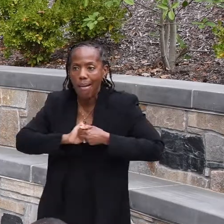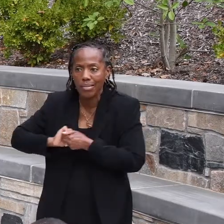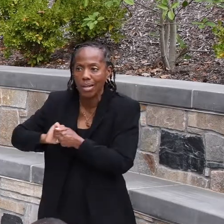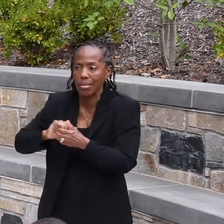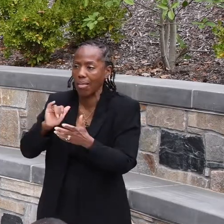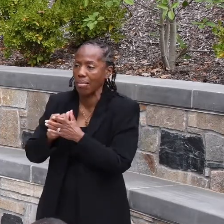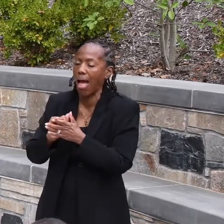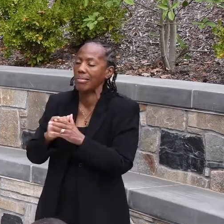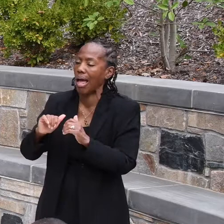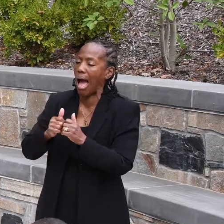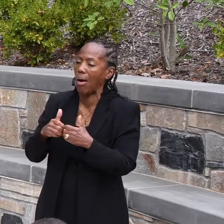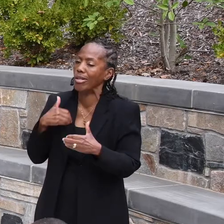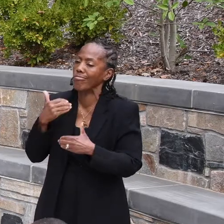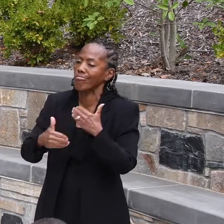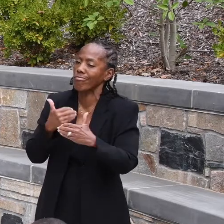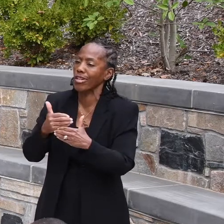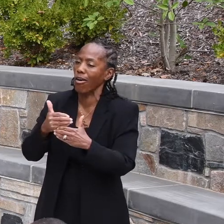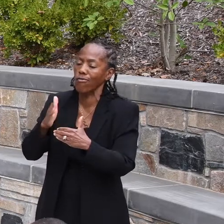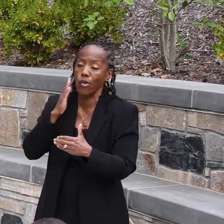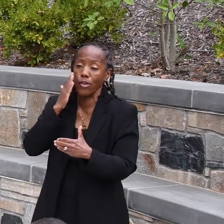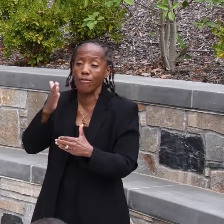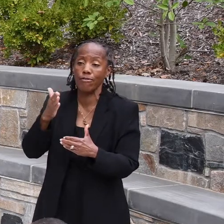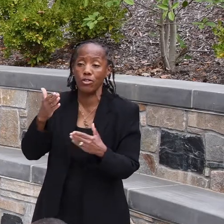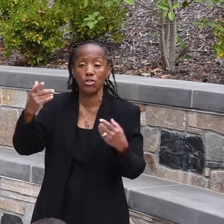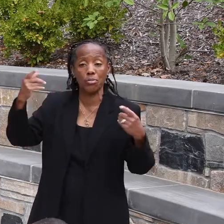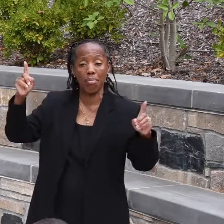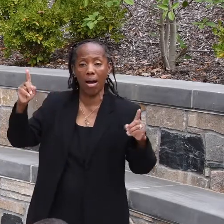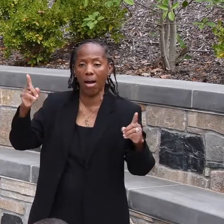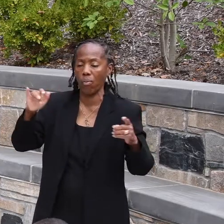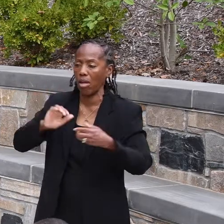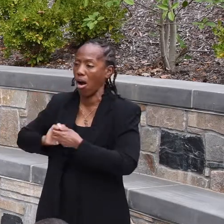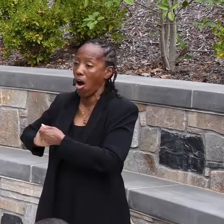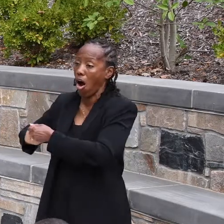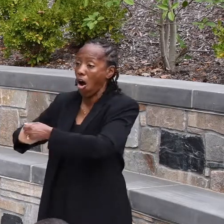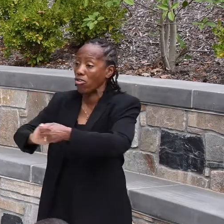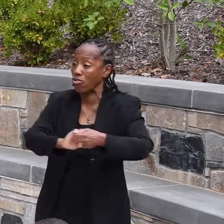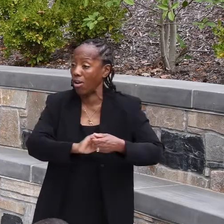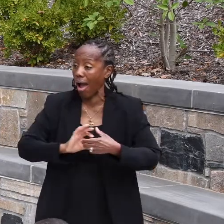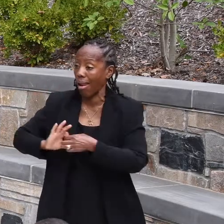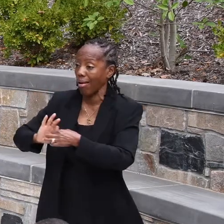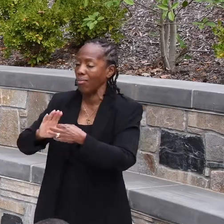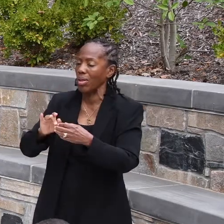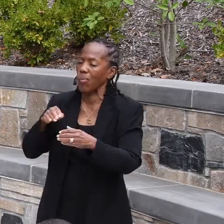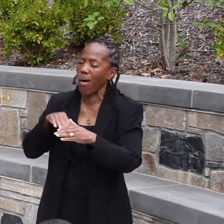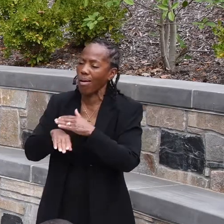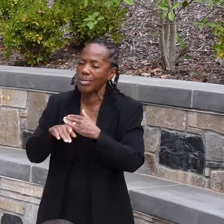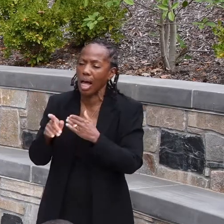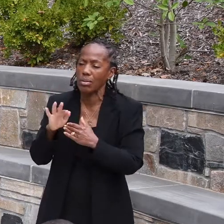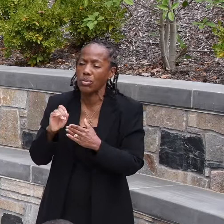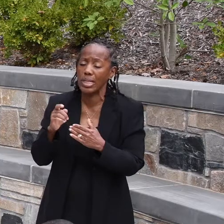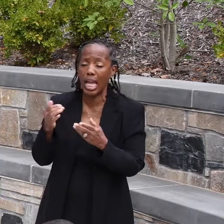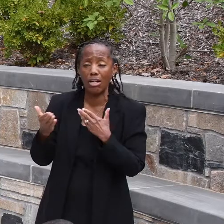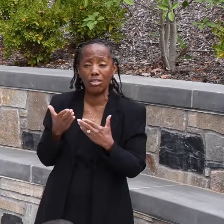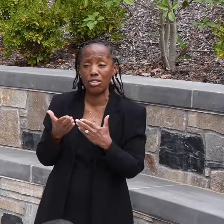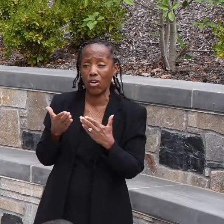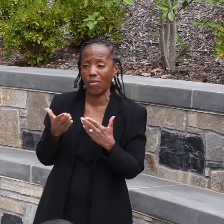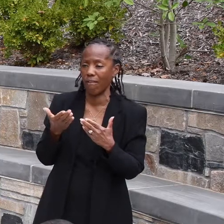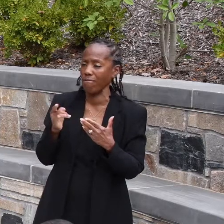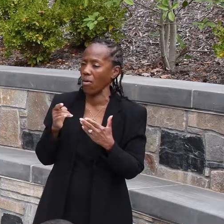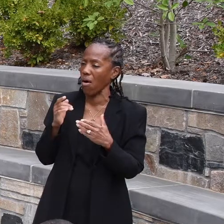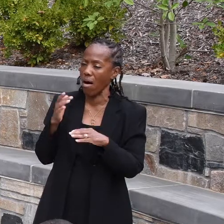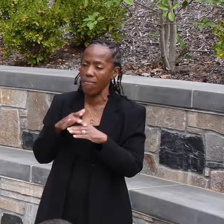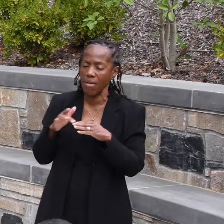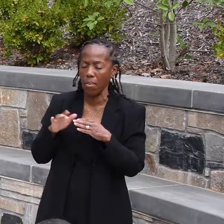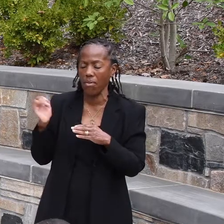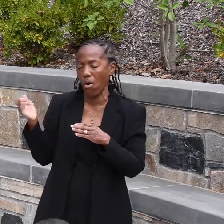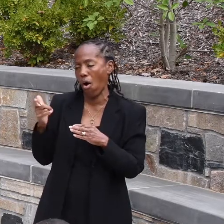partnership is the path forward. We are all jointly united in wanting accessible care and services that are there for every